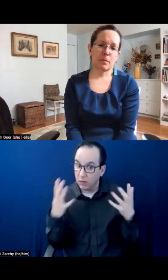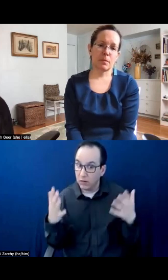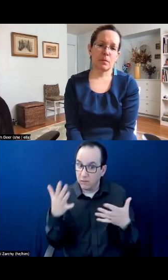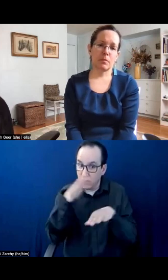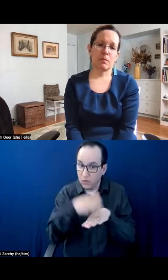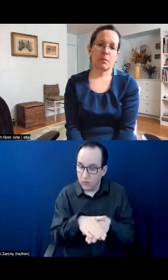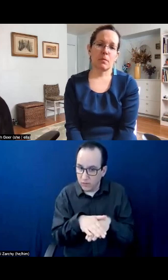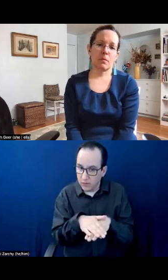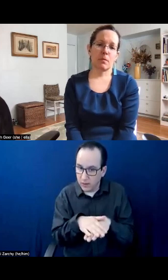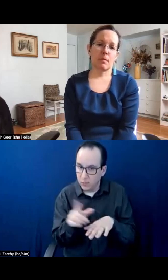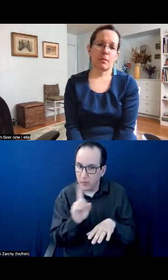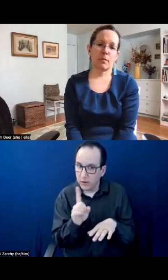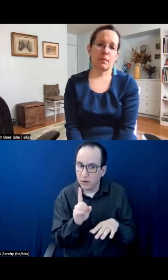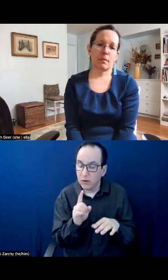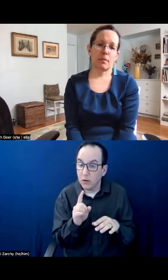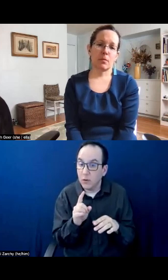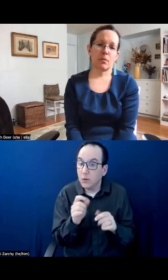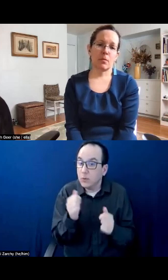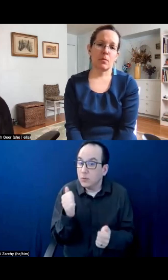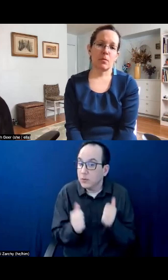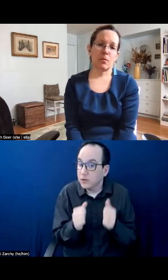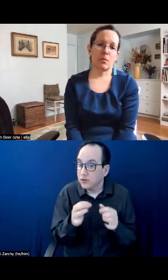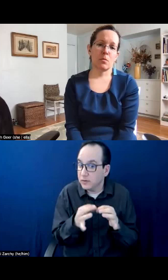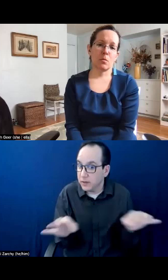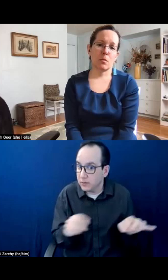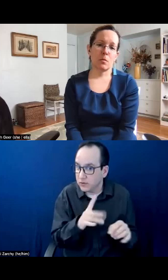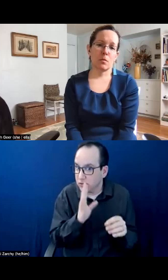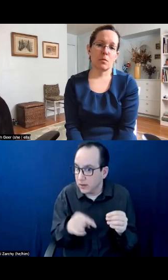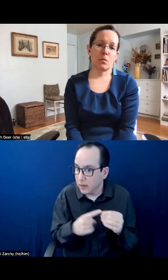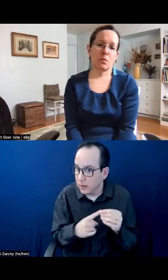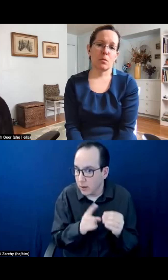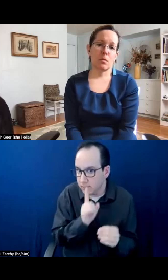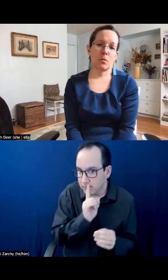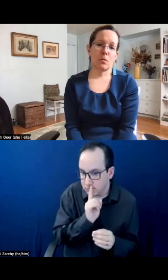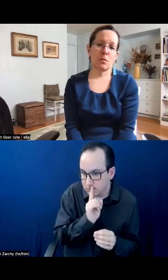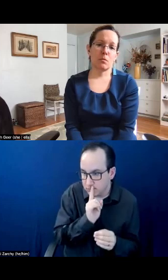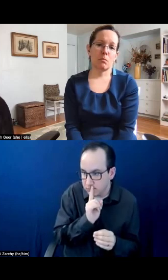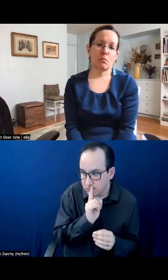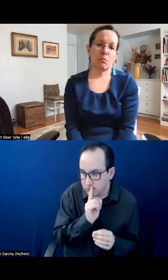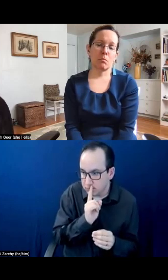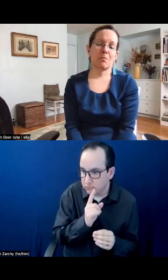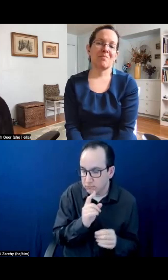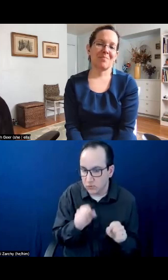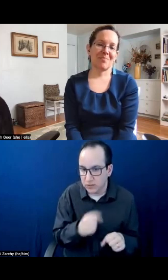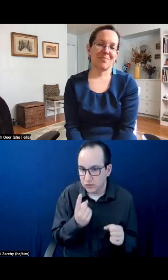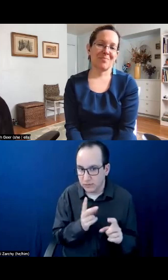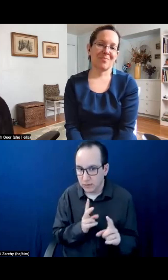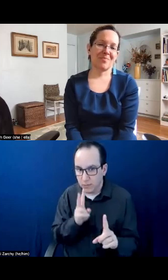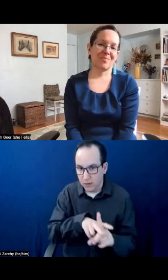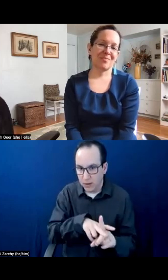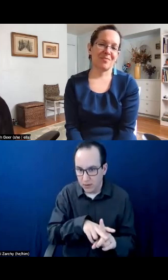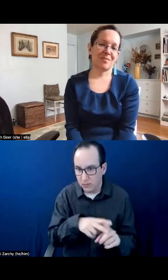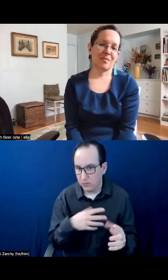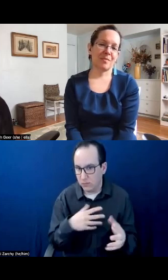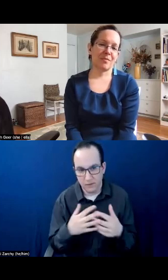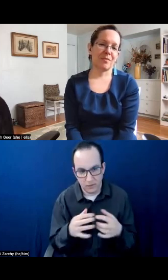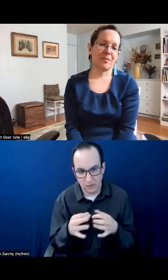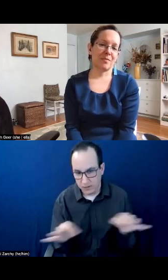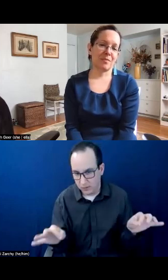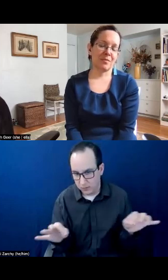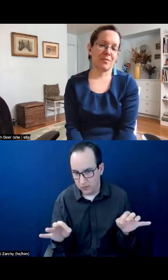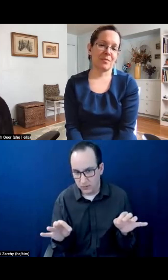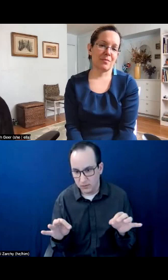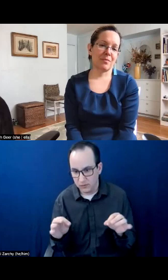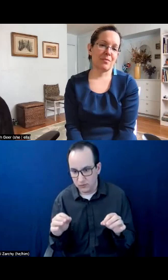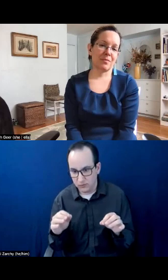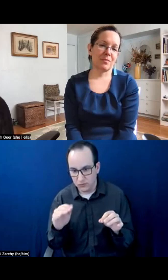So it does have some areas for both and a little bit of overlap of which language. It doesn't specifically say what they're talking